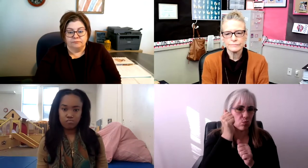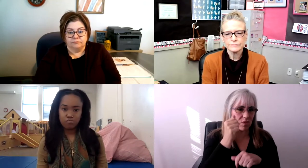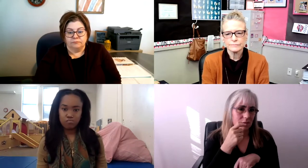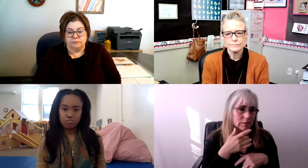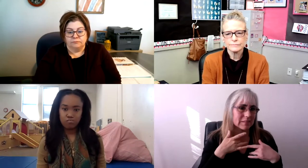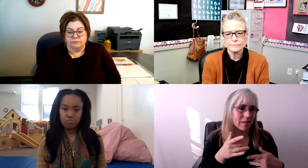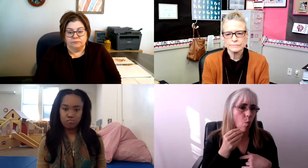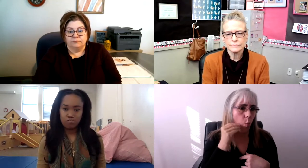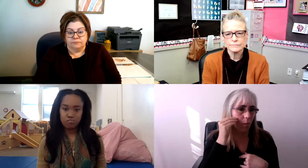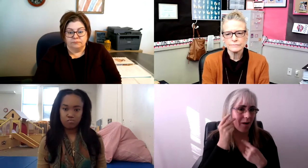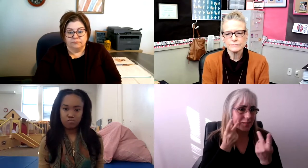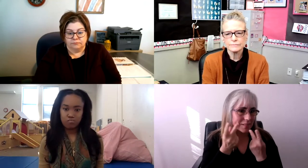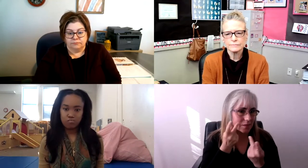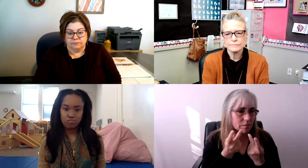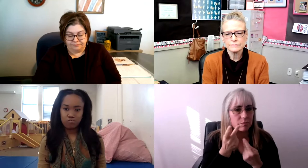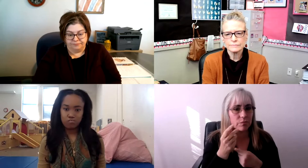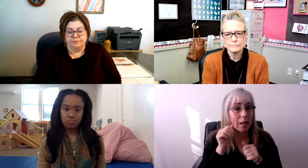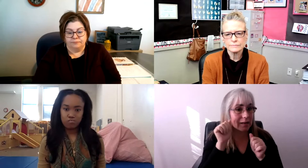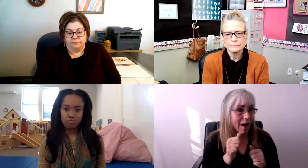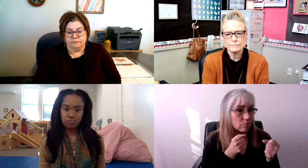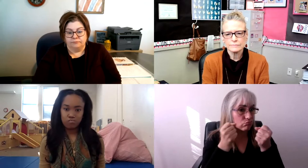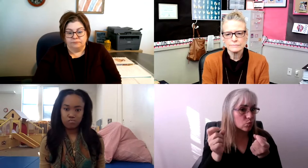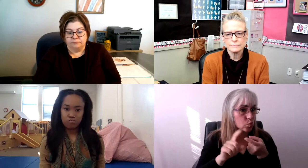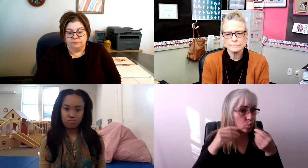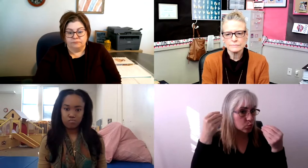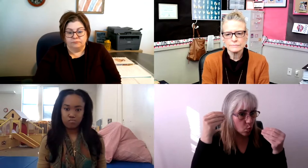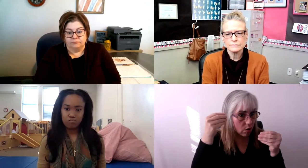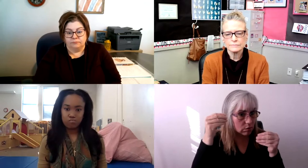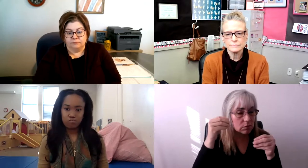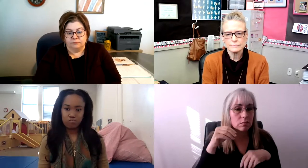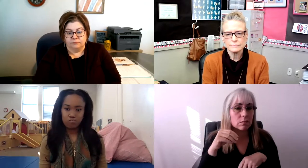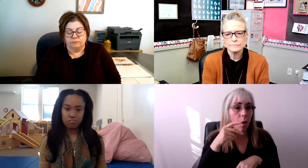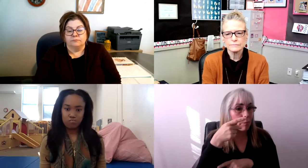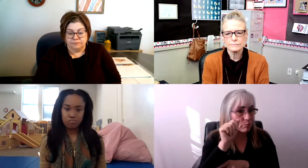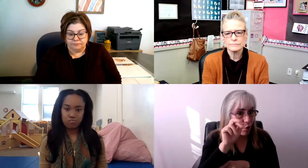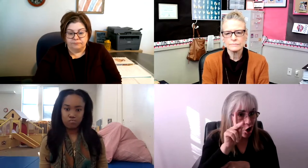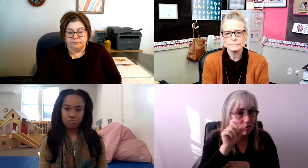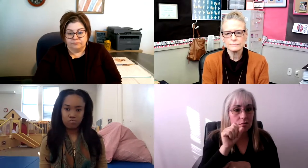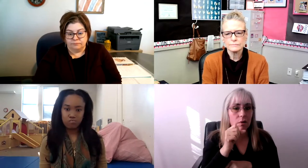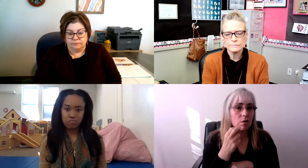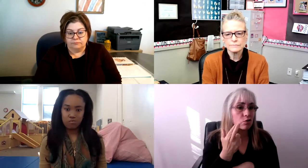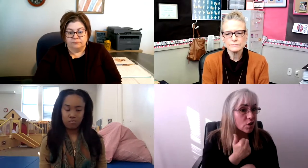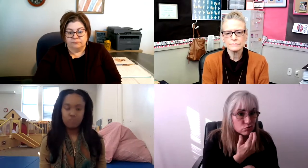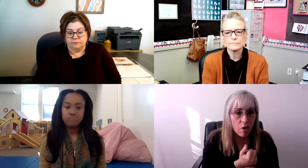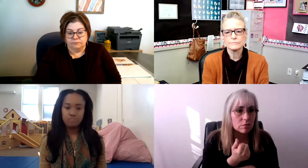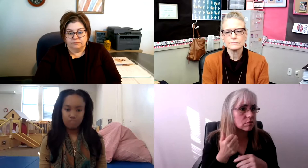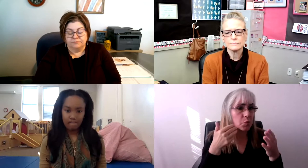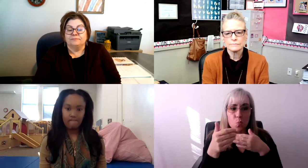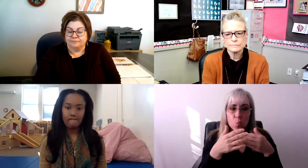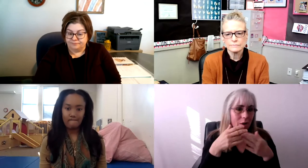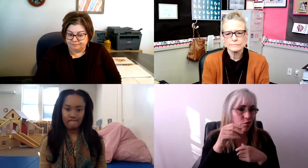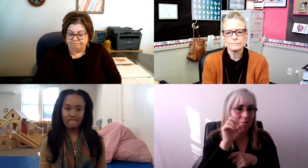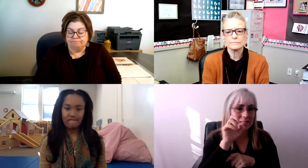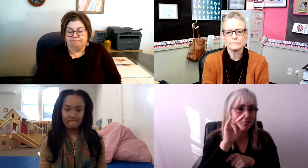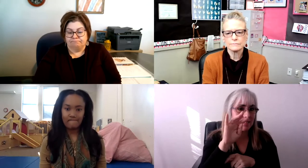So yeah, so most of the time I do end up doing home visits. Sometimes we go to the store, we go to the park,